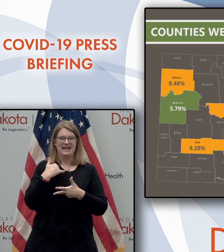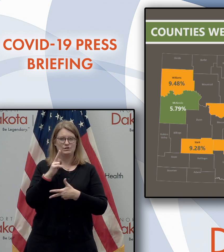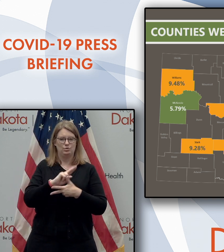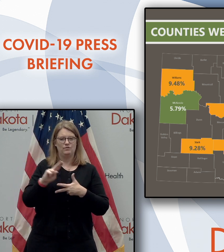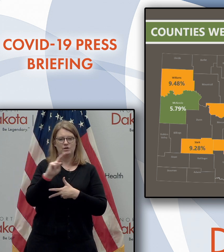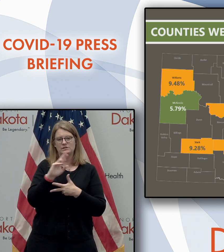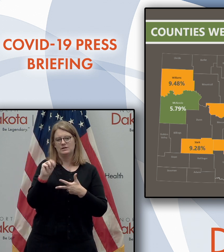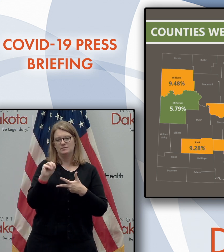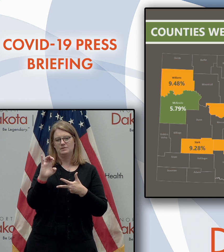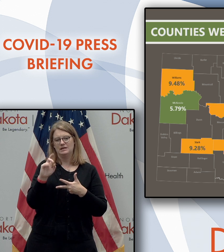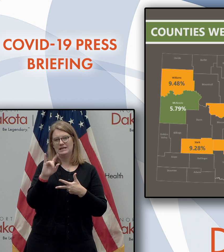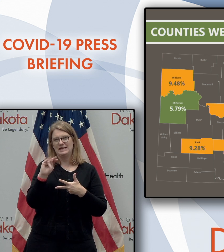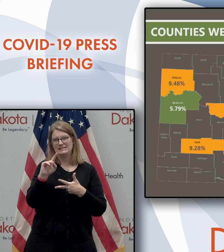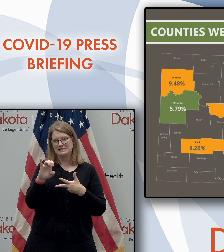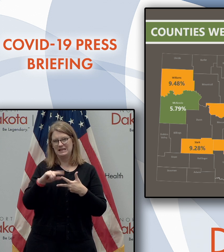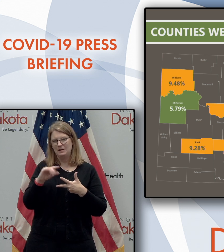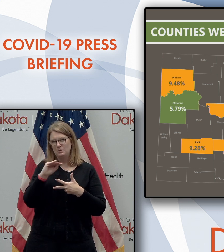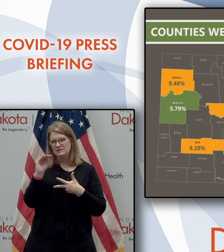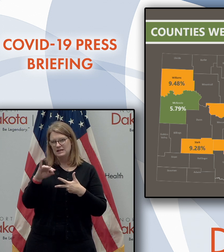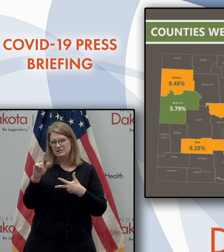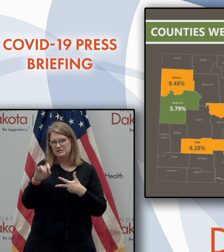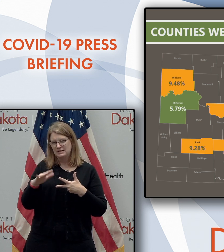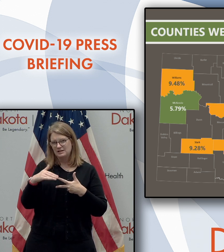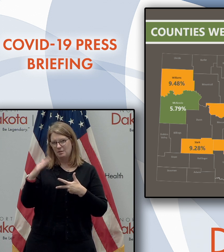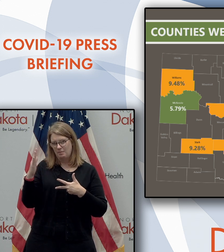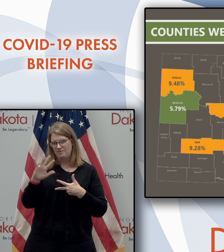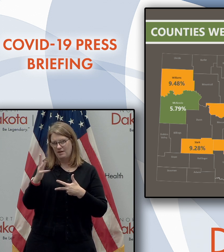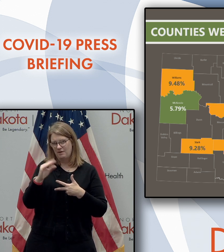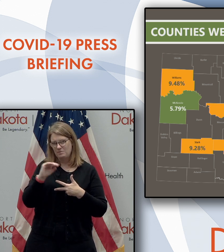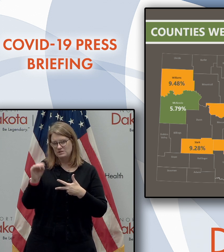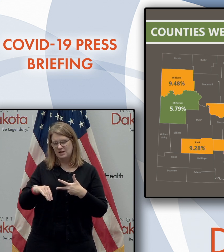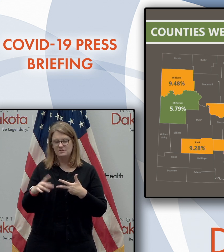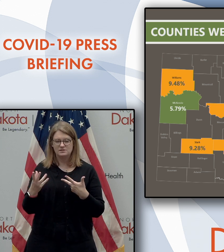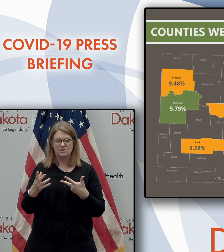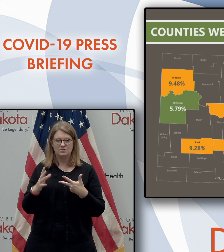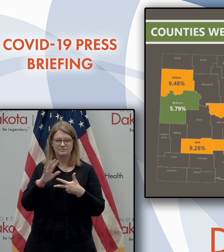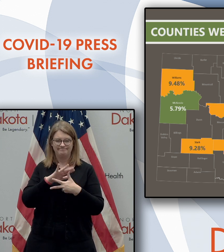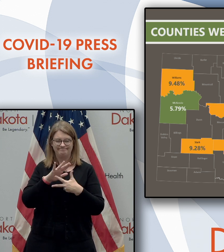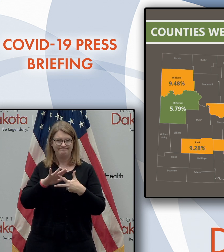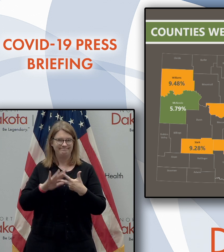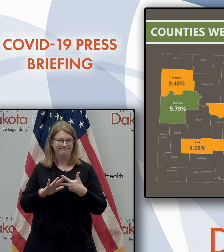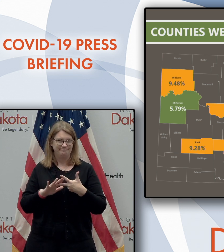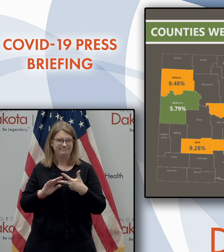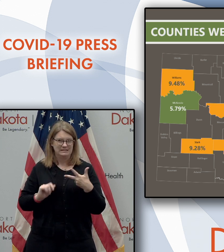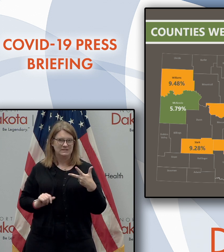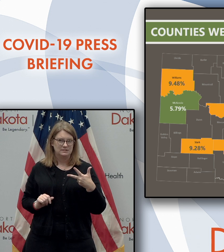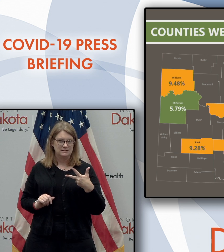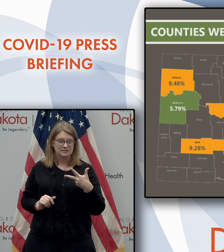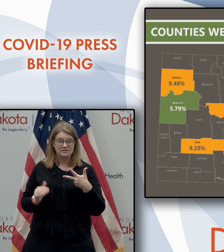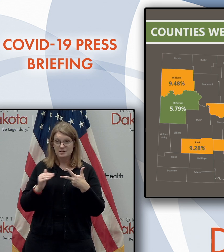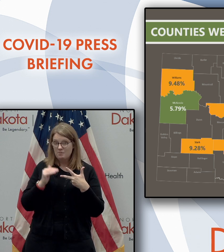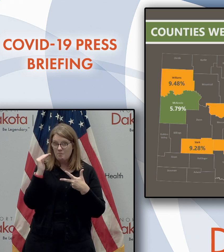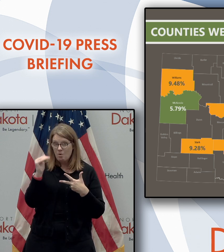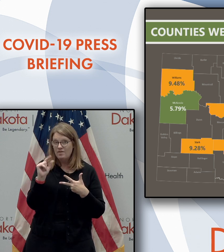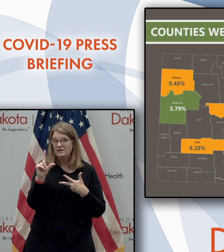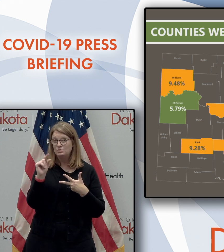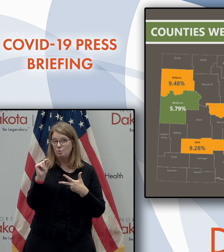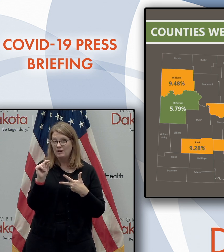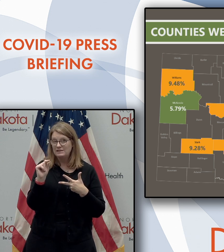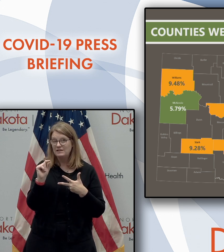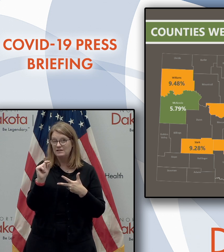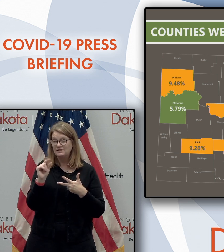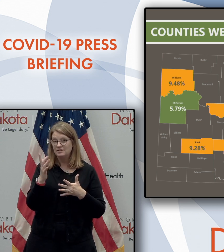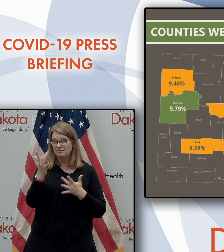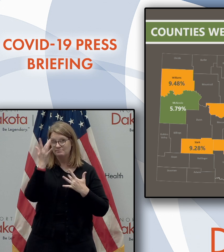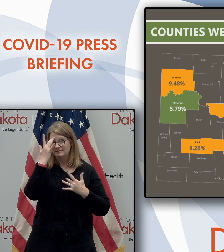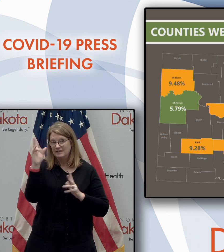on a percentage of testing, they're in that above 5%. And so these are counties that have more than 20 active cases and positivity